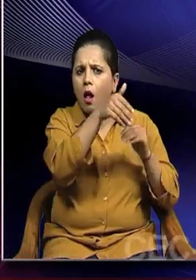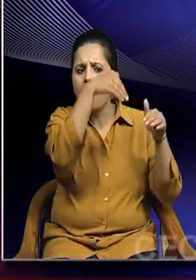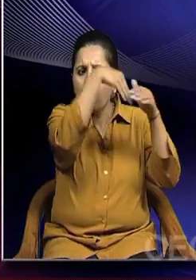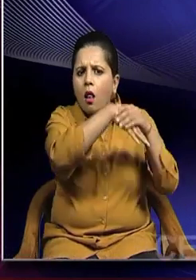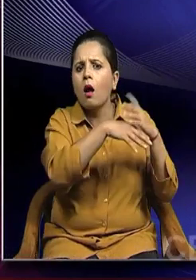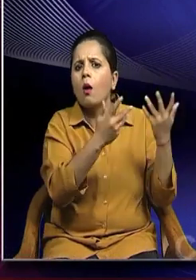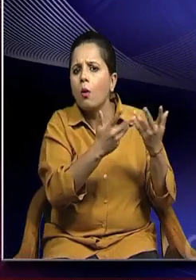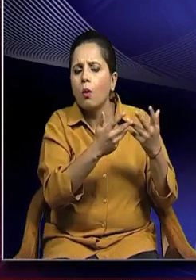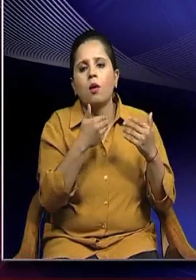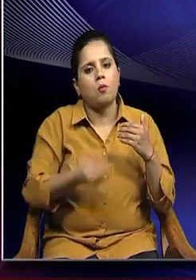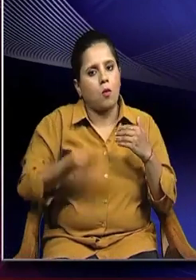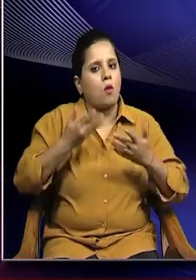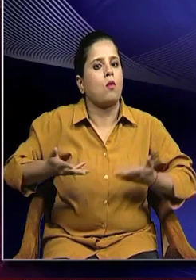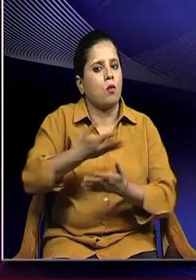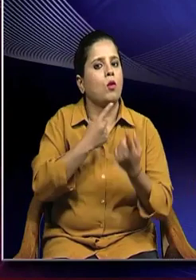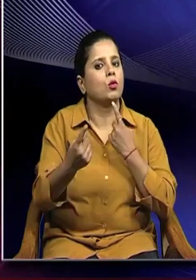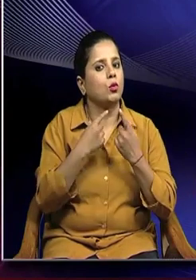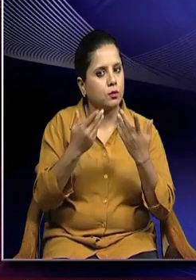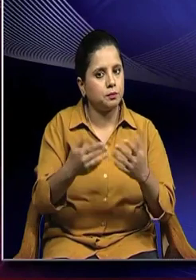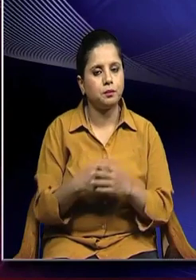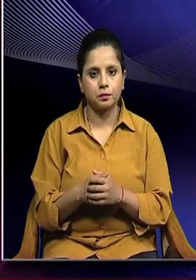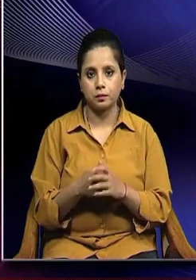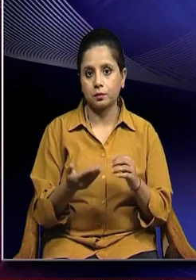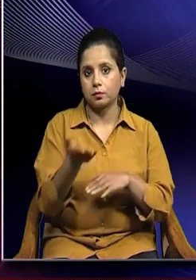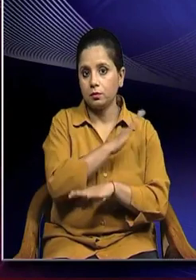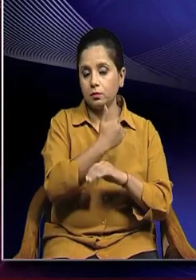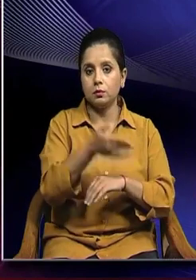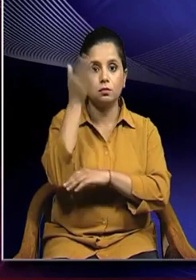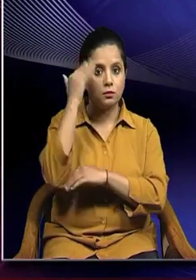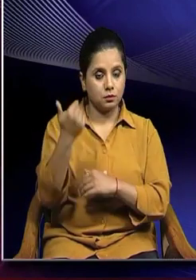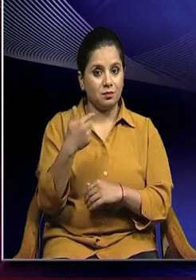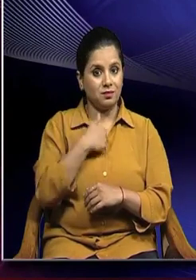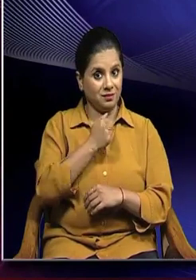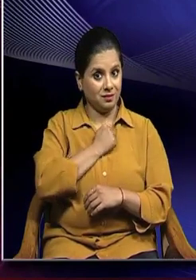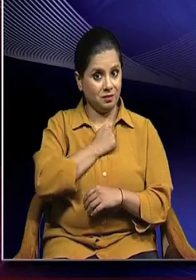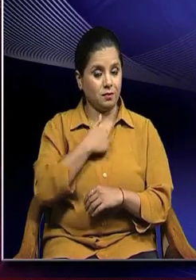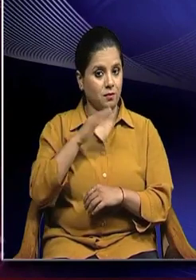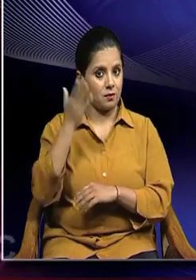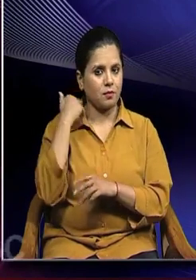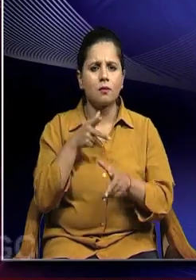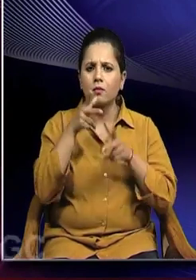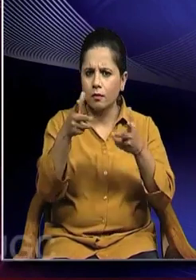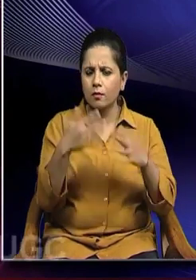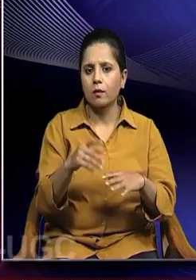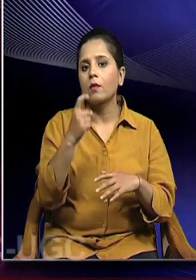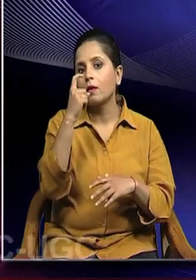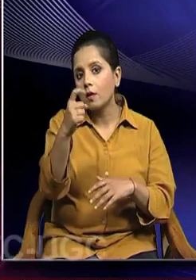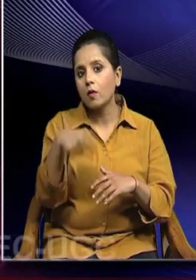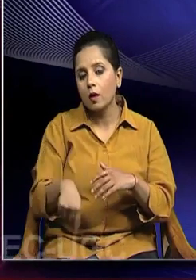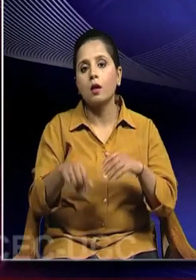that is what we have to discuss. And in the previous lecture of mine, I told you about 7 models